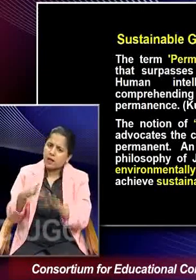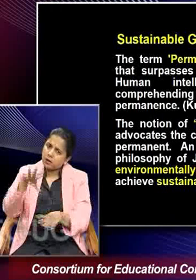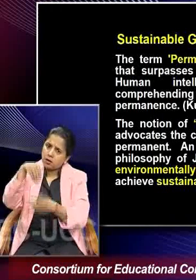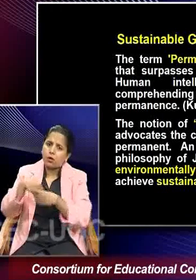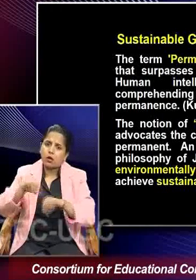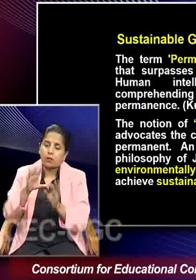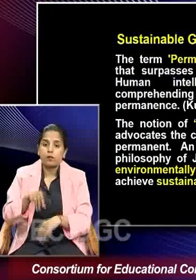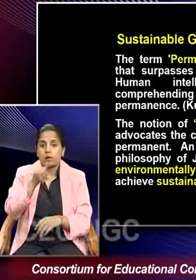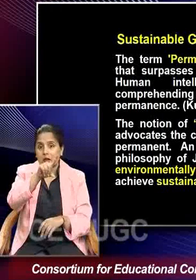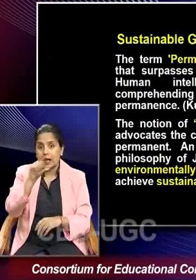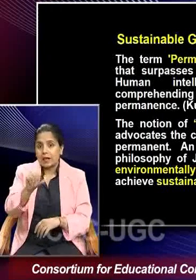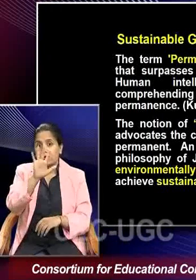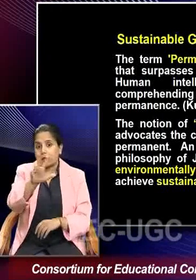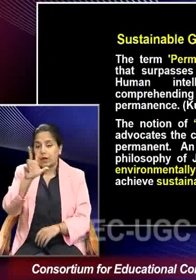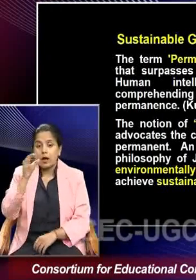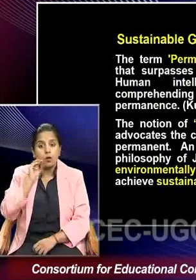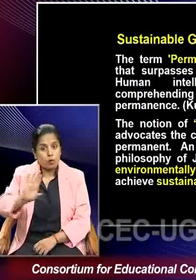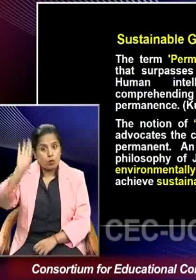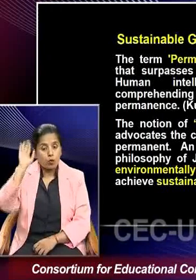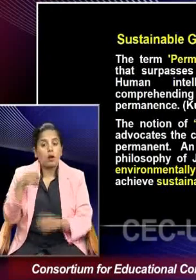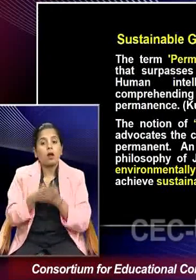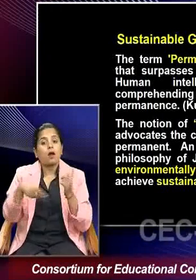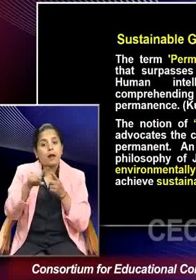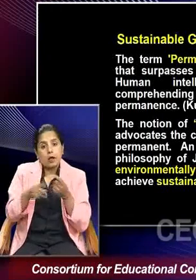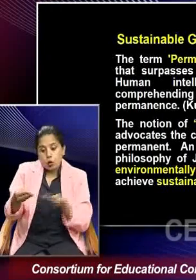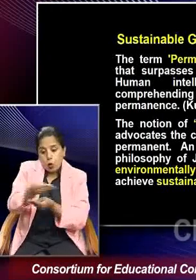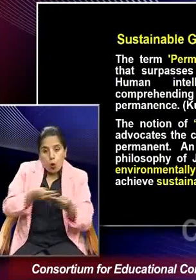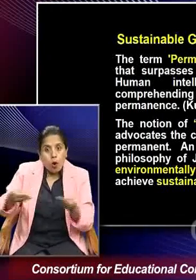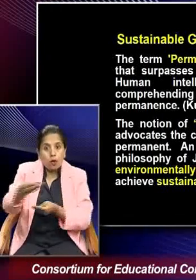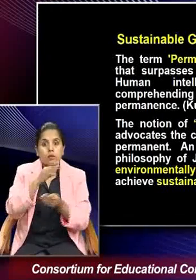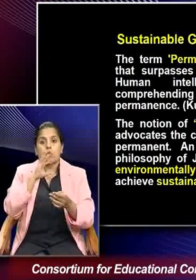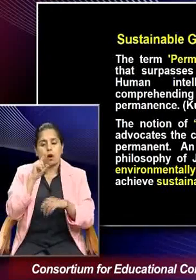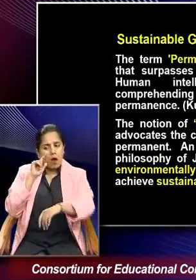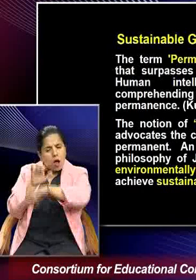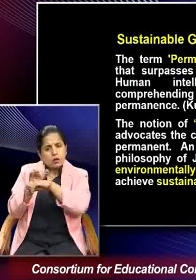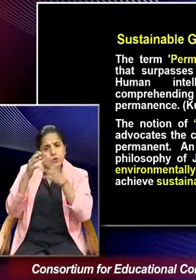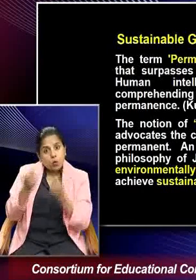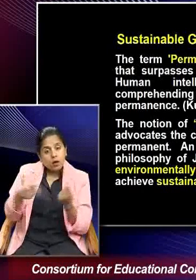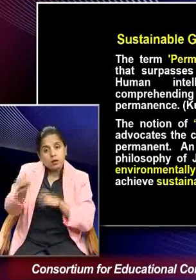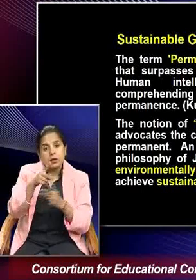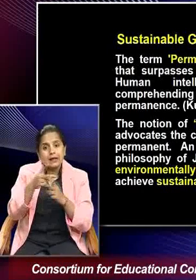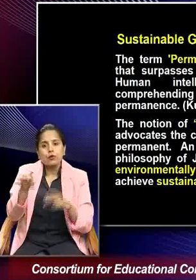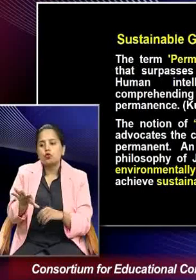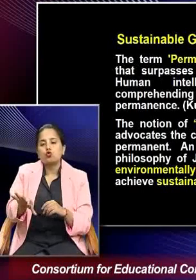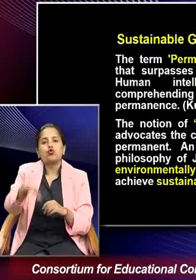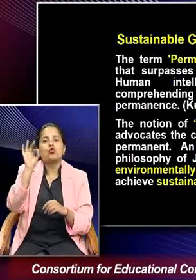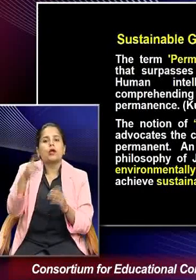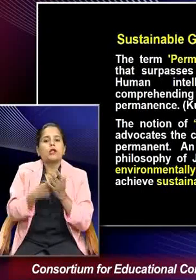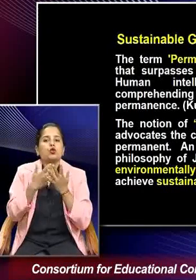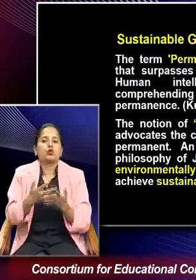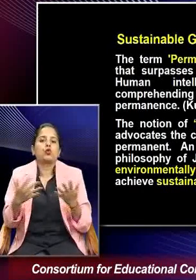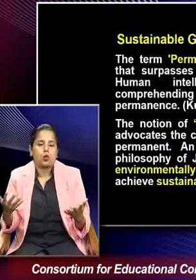in 1958. The notion of economy of permanence advocates the choice of